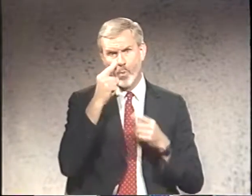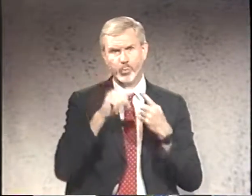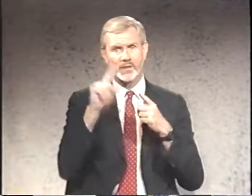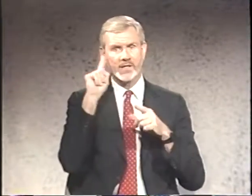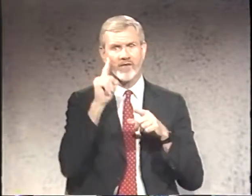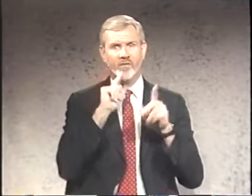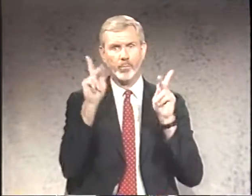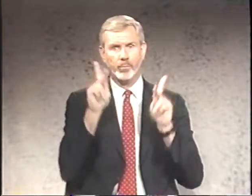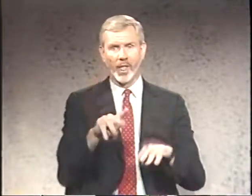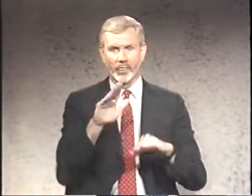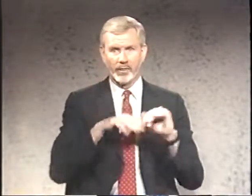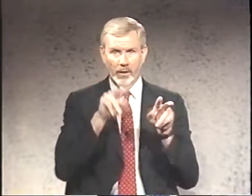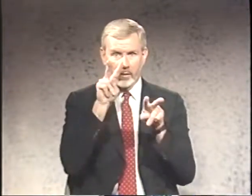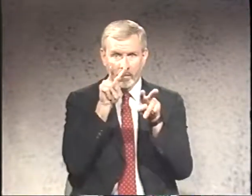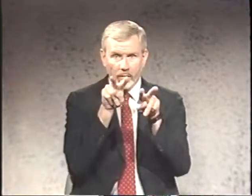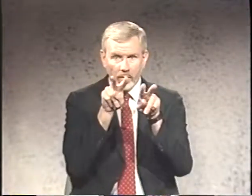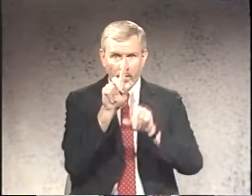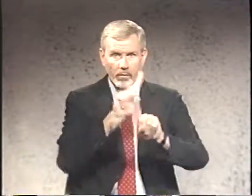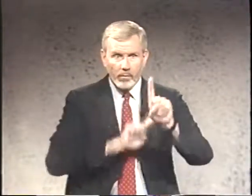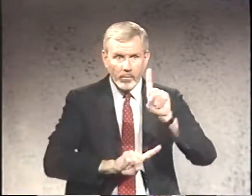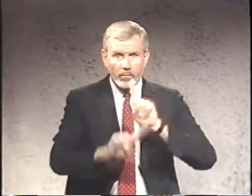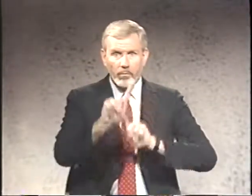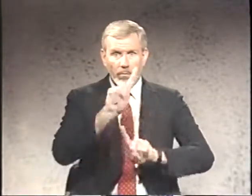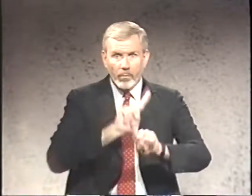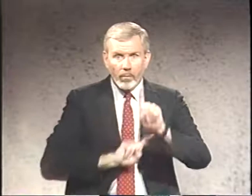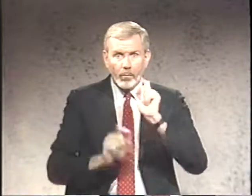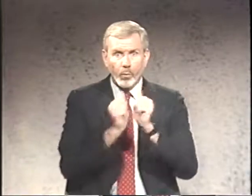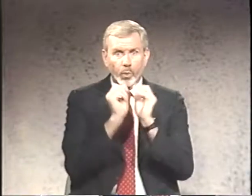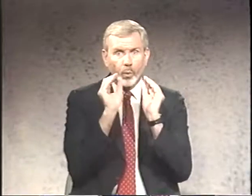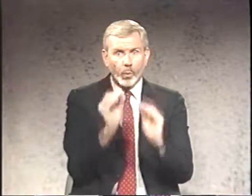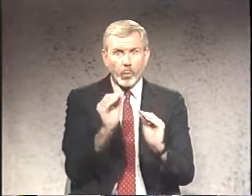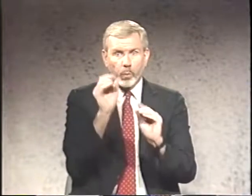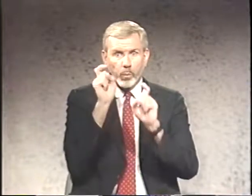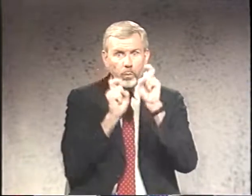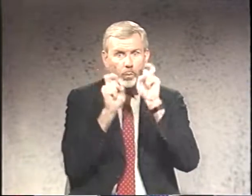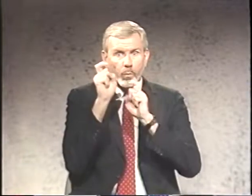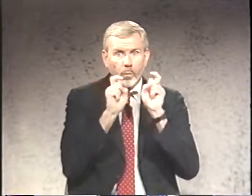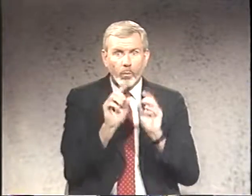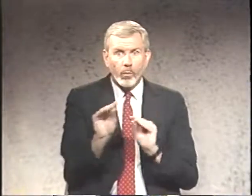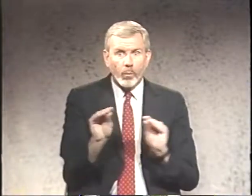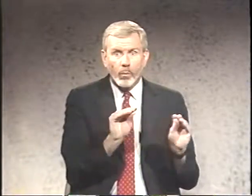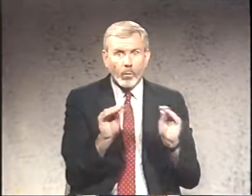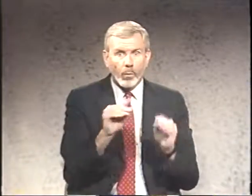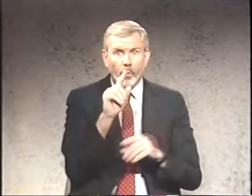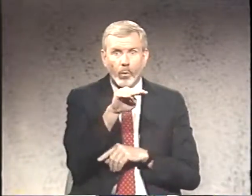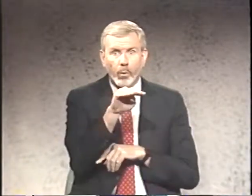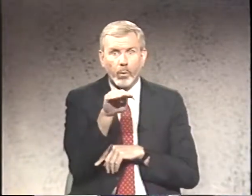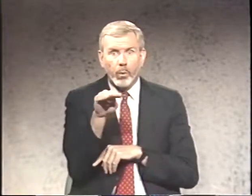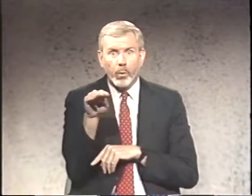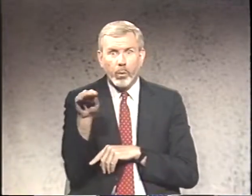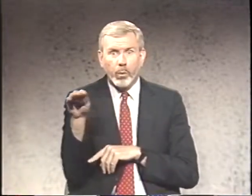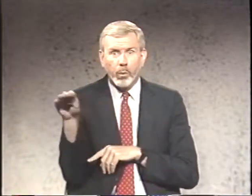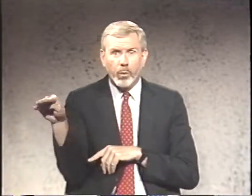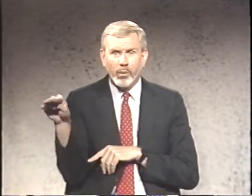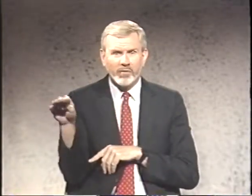boring to a deaf person than seeing sign after sign with no facial expression or body movements.